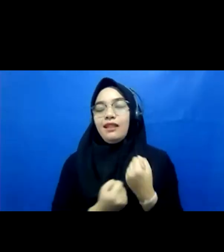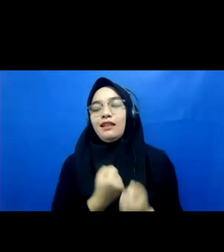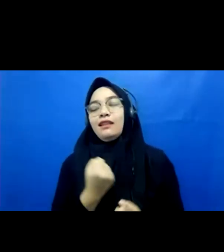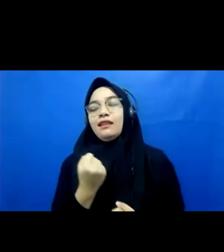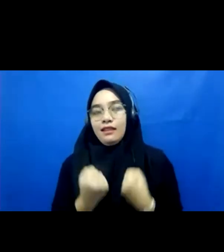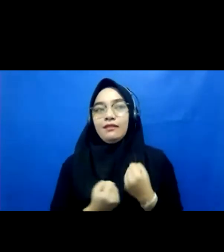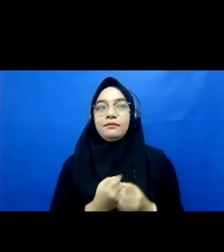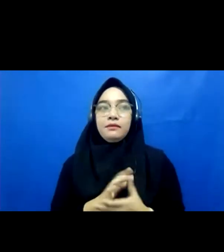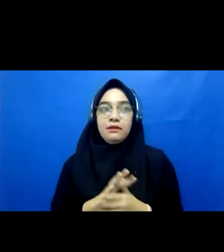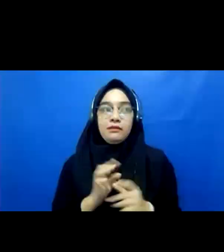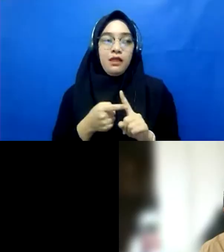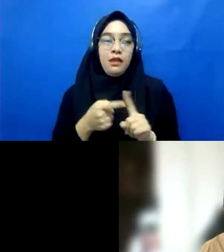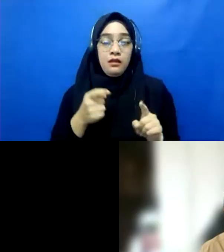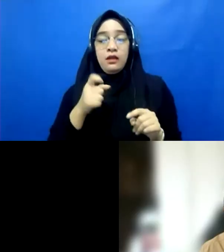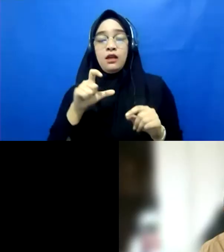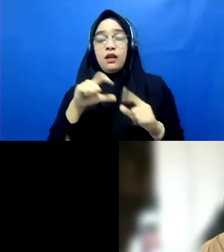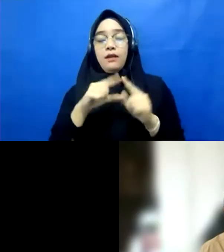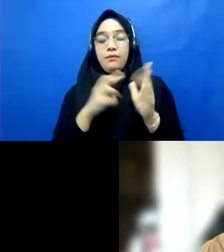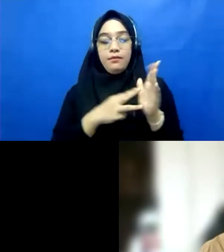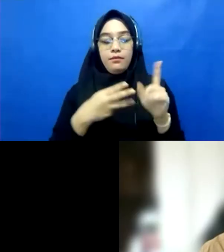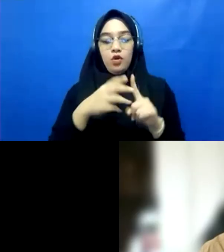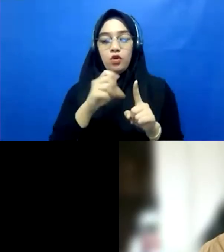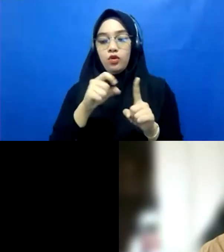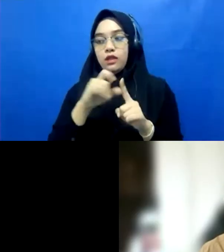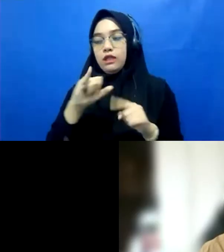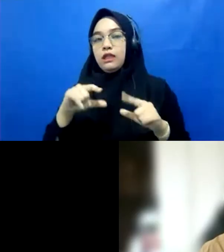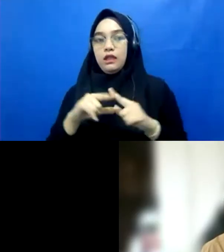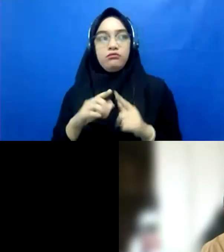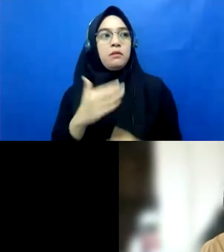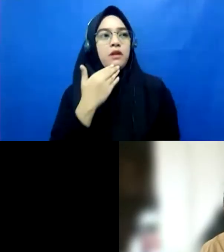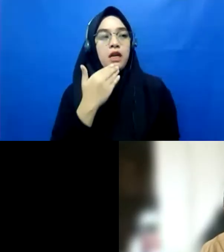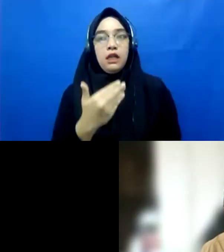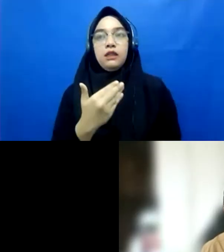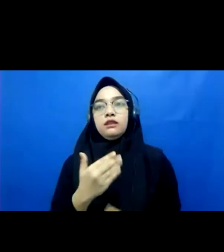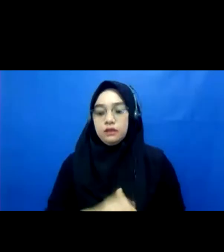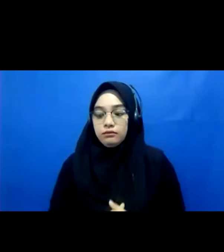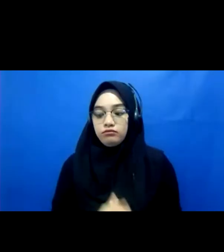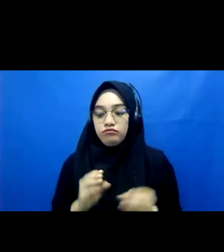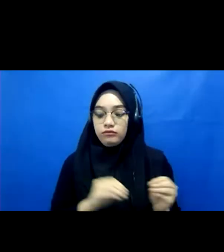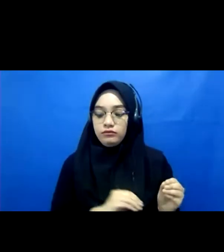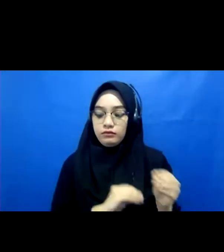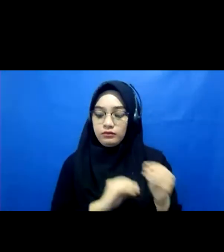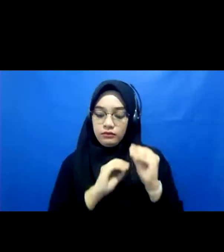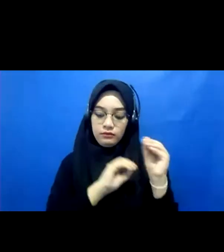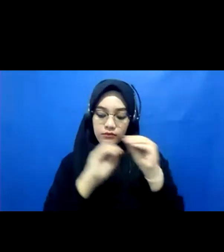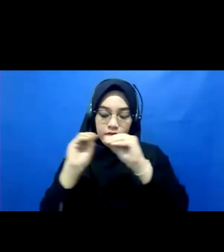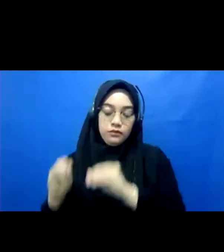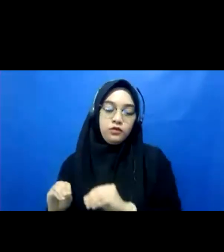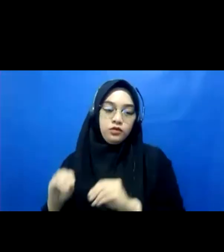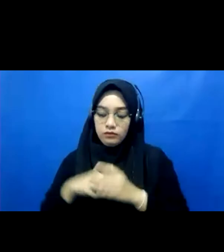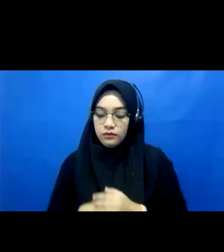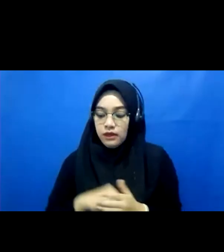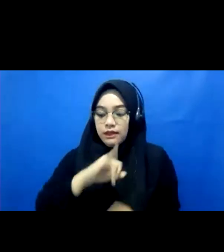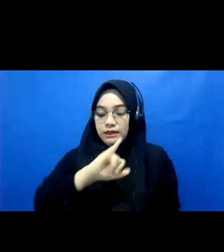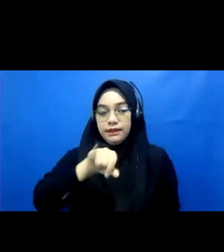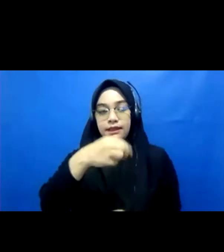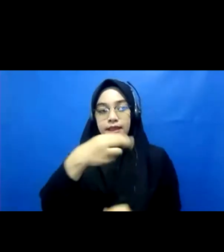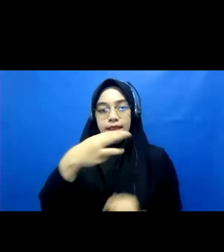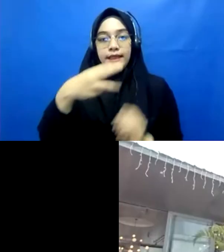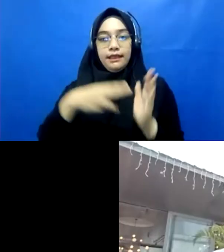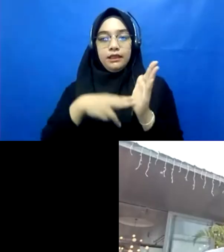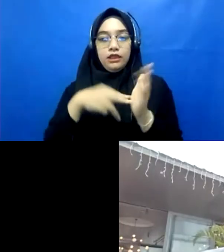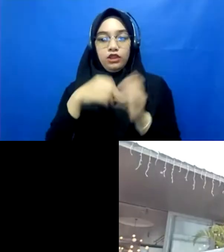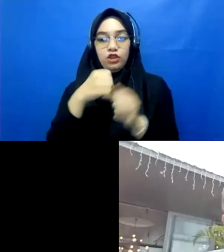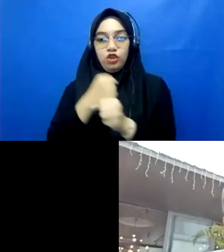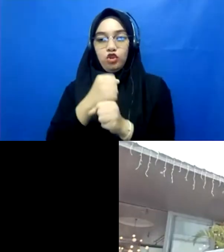much, Sophni. No, thank you so much for sharing. Let me move on to Sing Chun in Singapore. You know, same question to